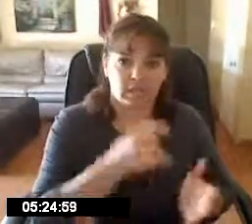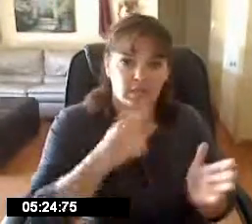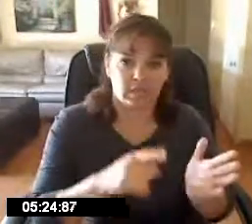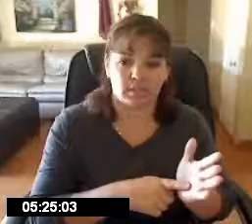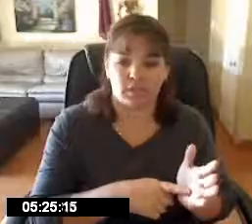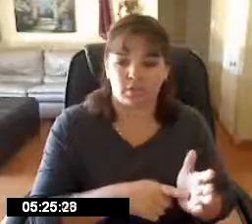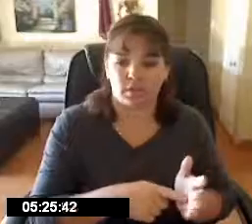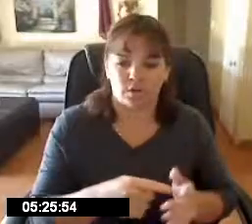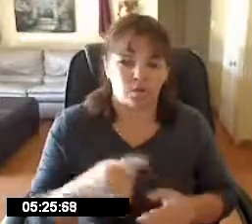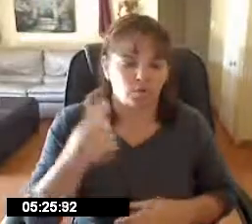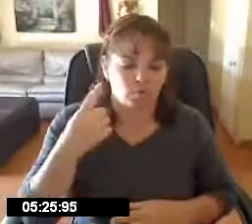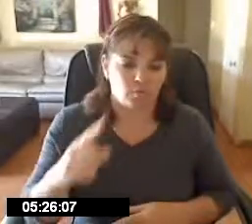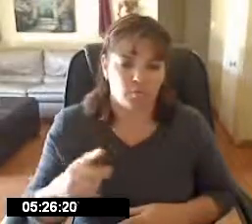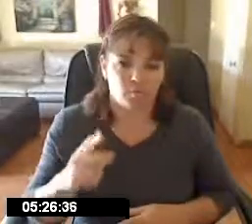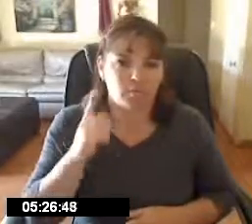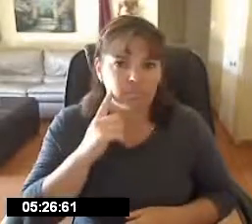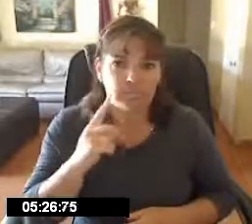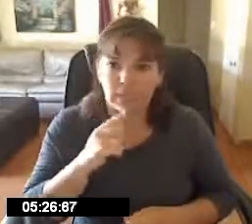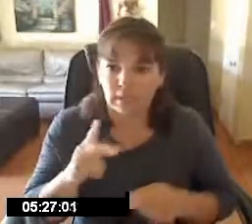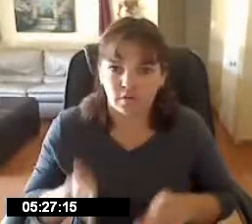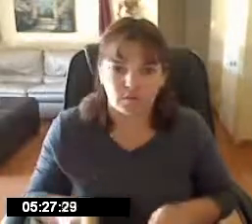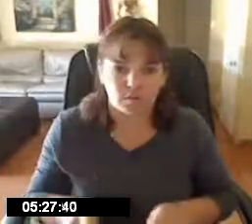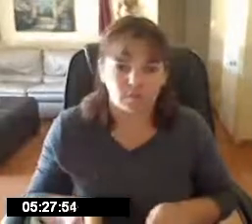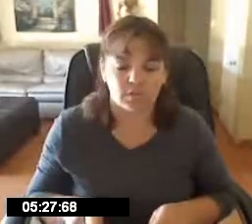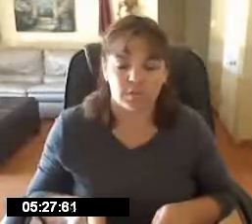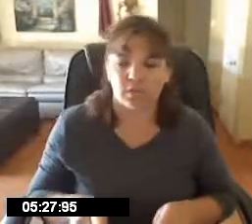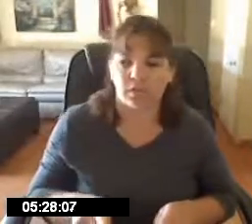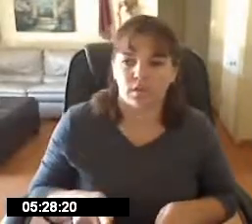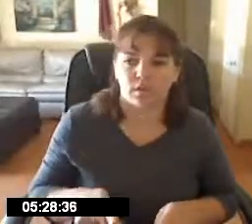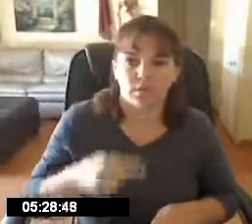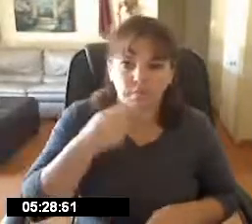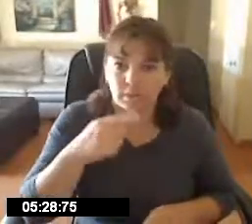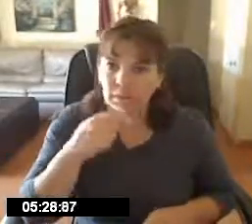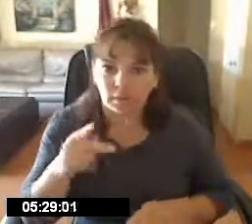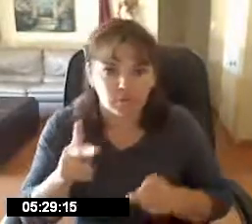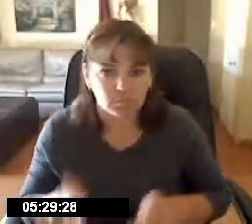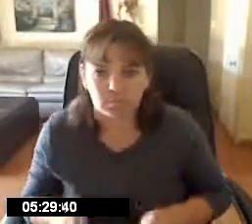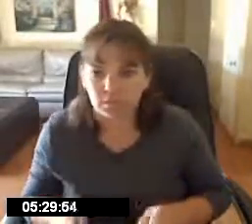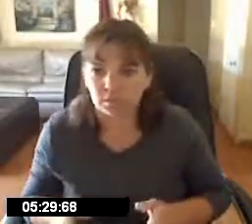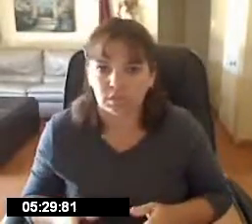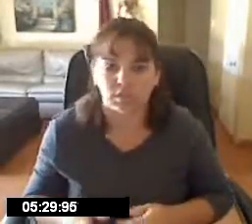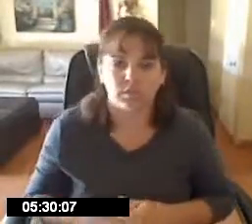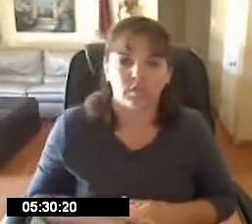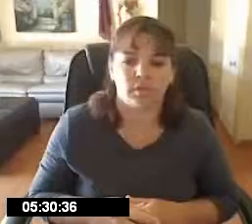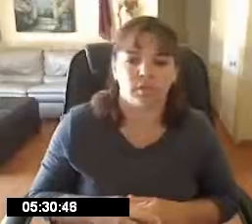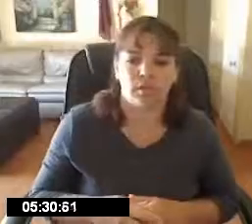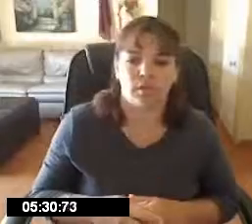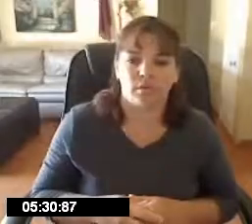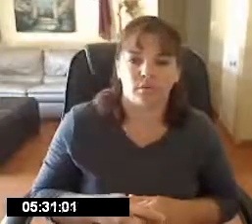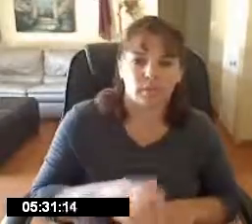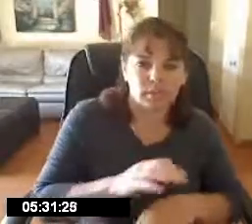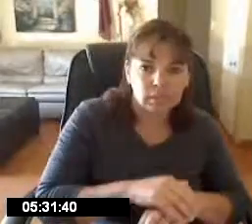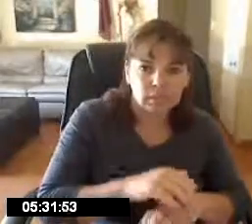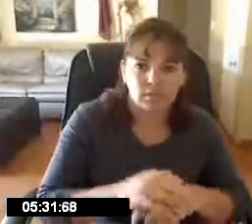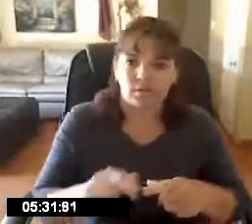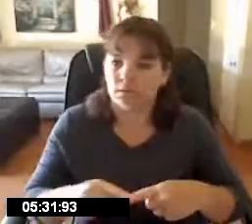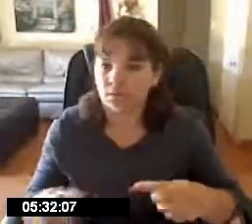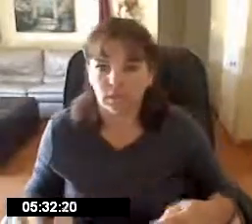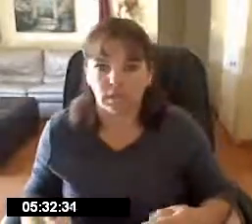that vocabulary, both in English and in sign. Okay. Task number 2, prepare for